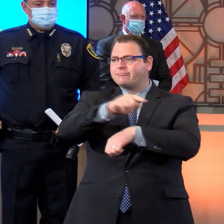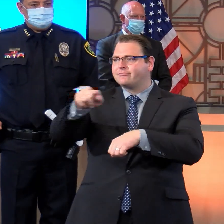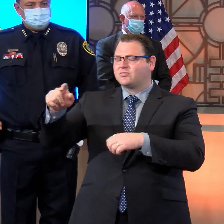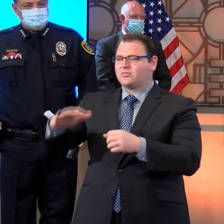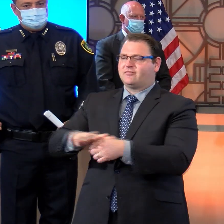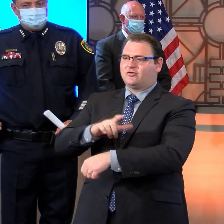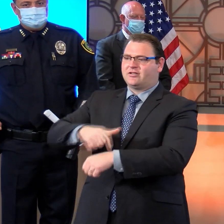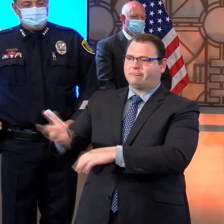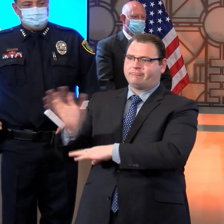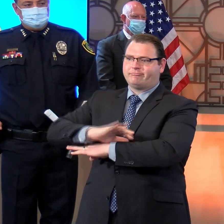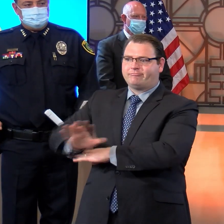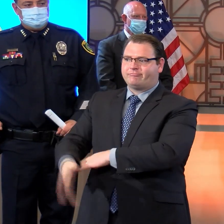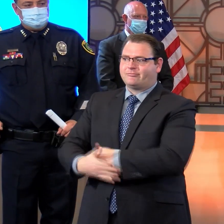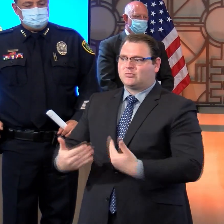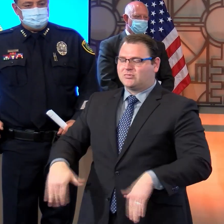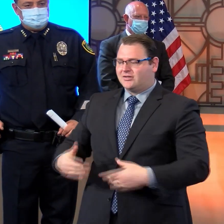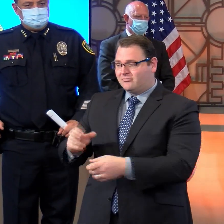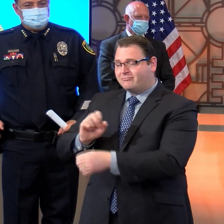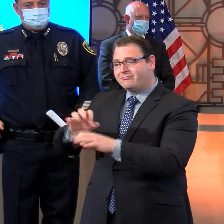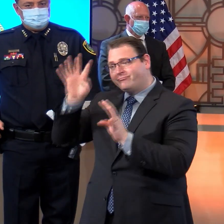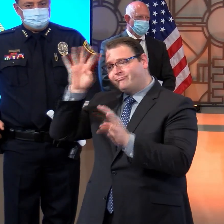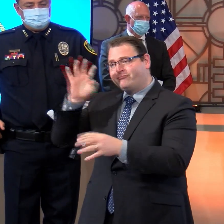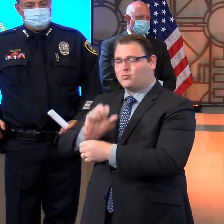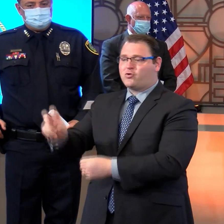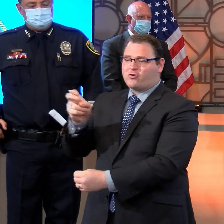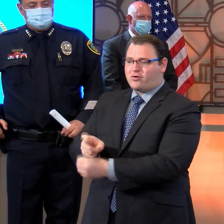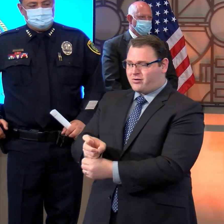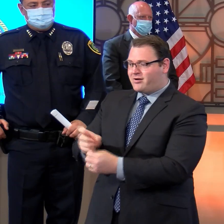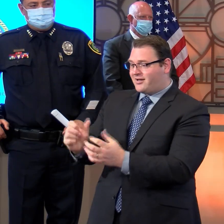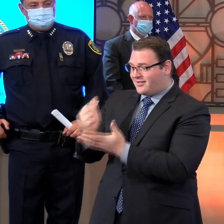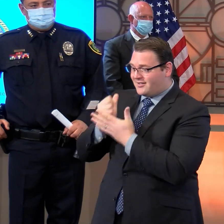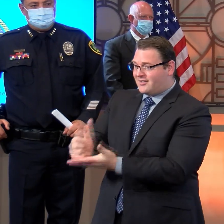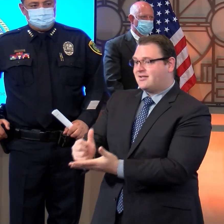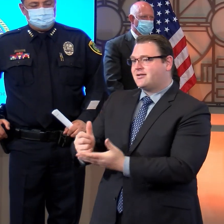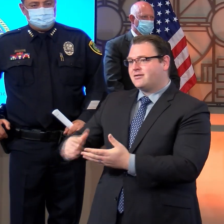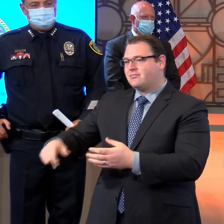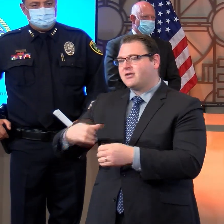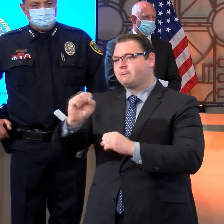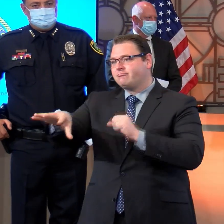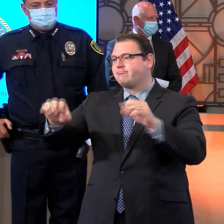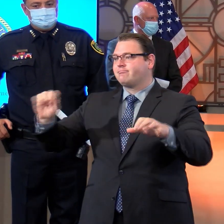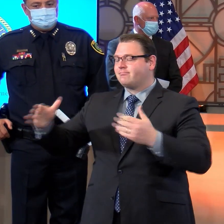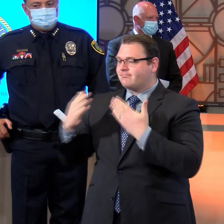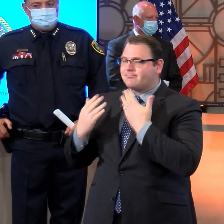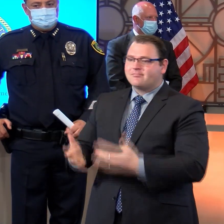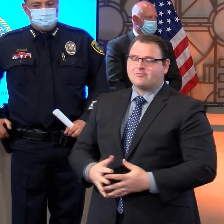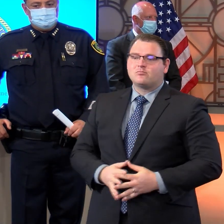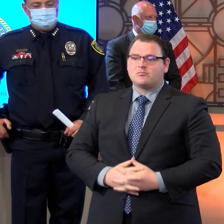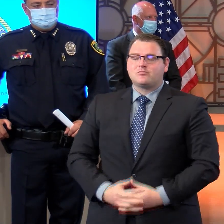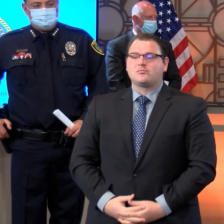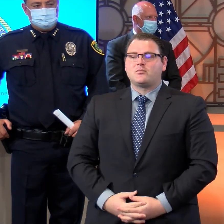and women are working extremely hard to get the equipment out to those who need it. Thank you, Mayor.